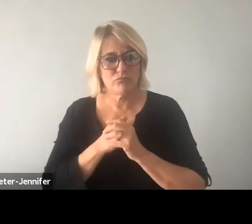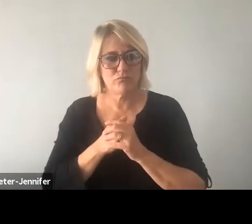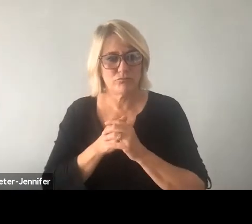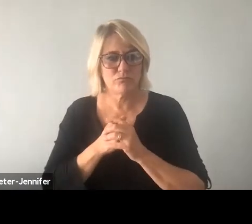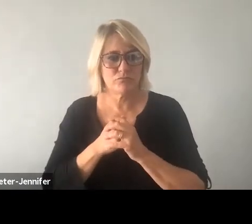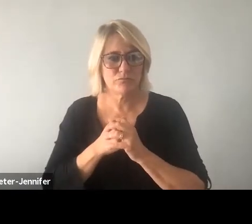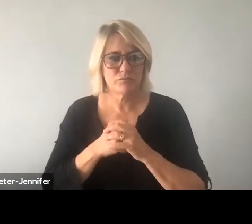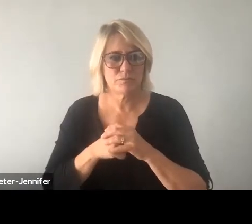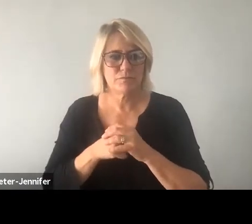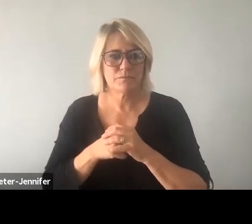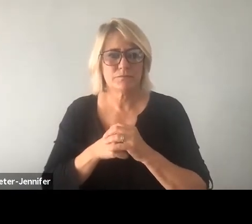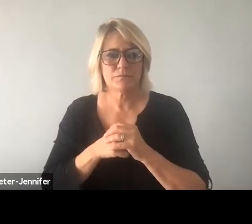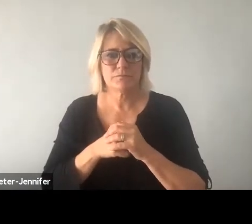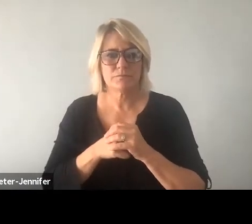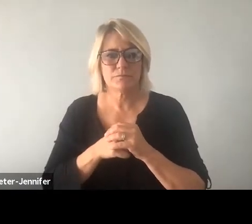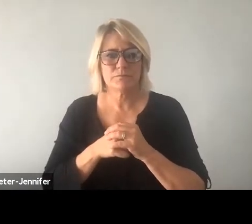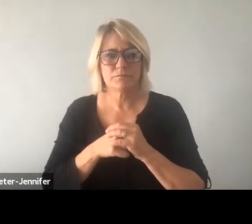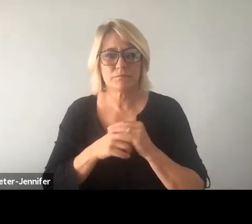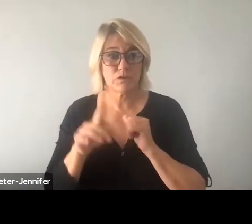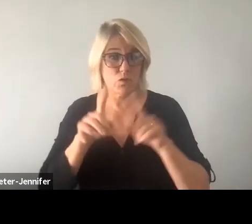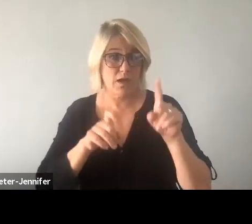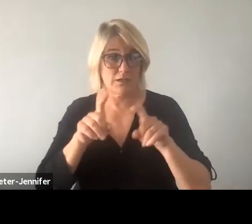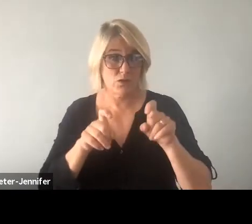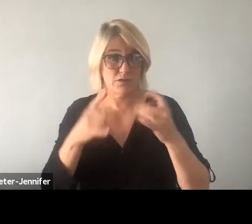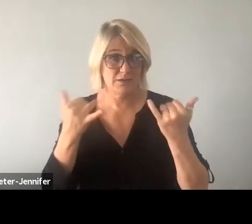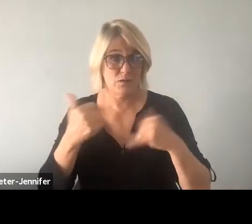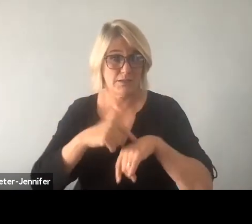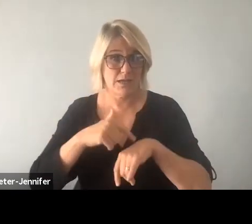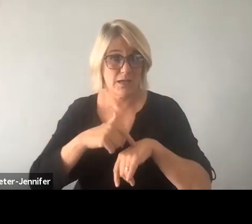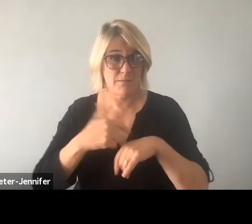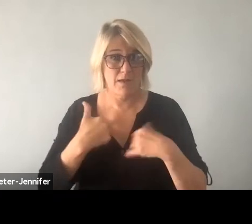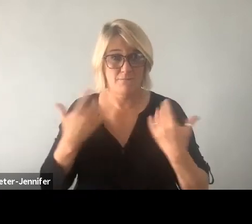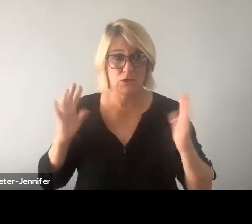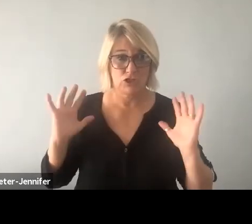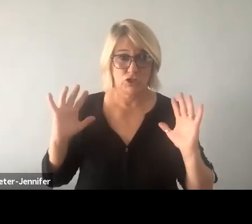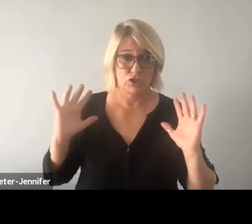Let's see. So if you would like to ask a question, now would be your time. I'm done with my spiel.